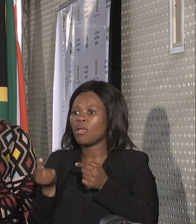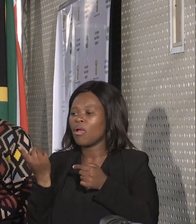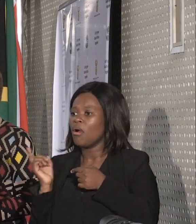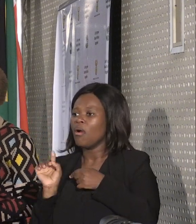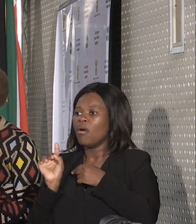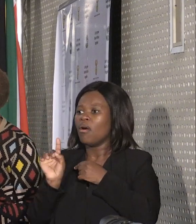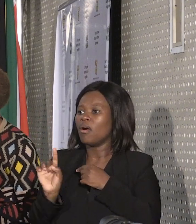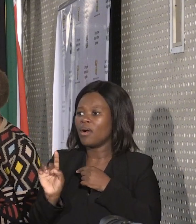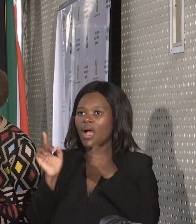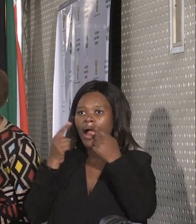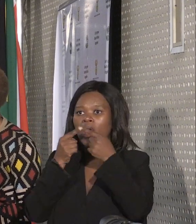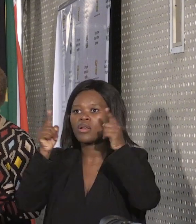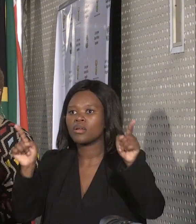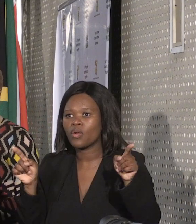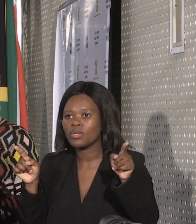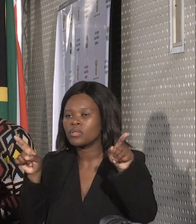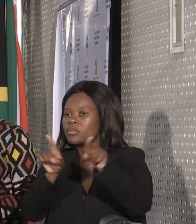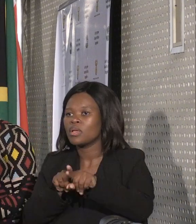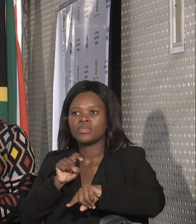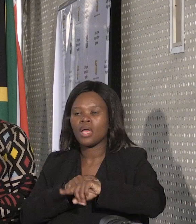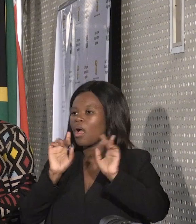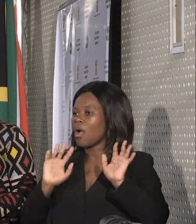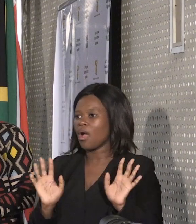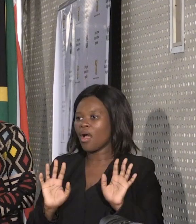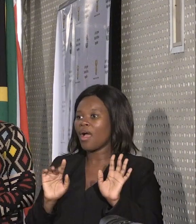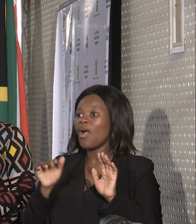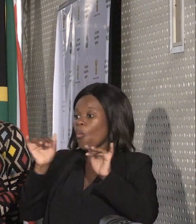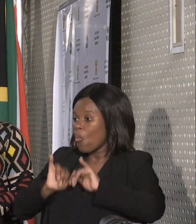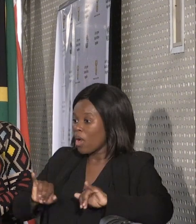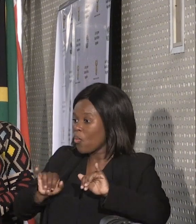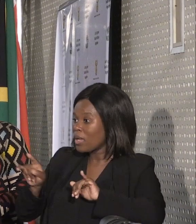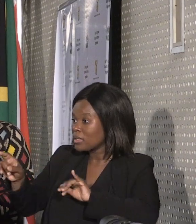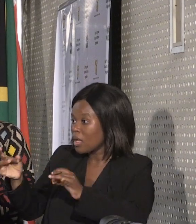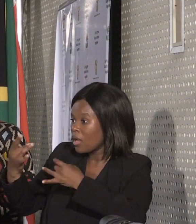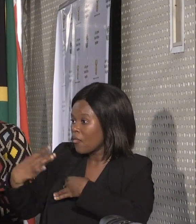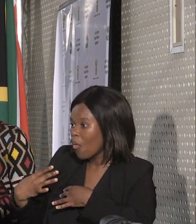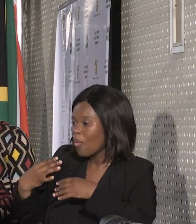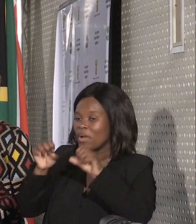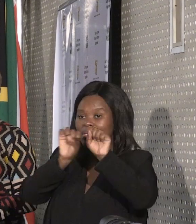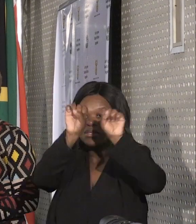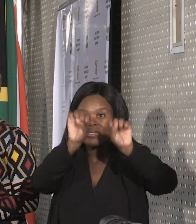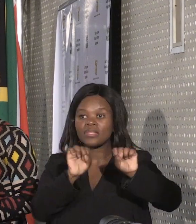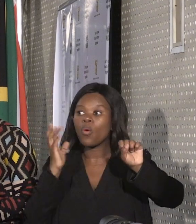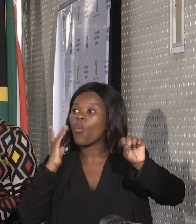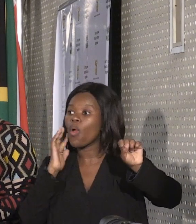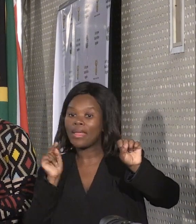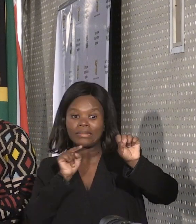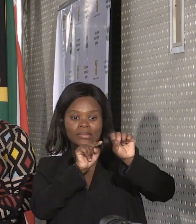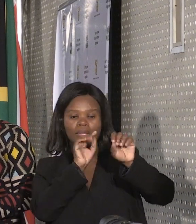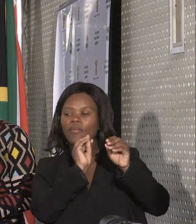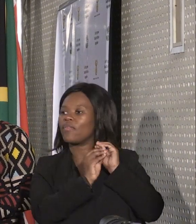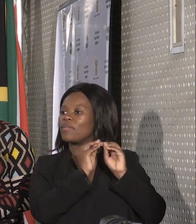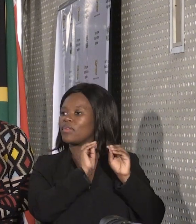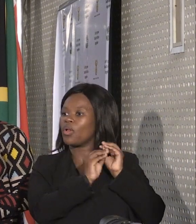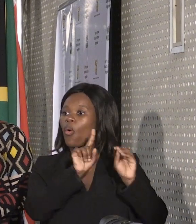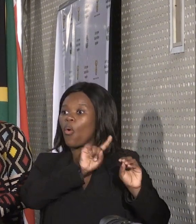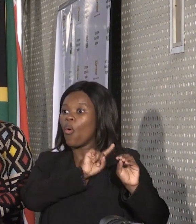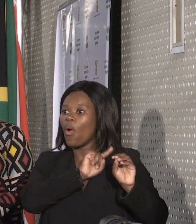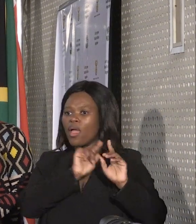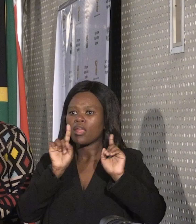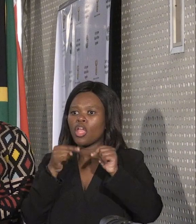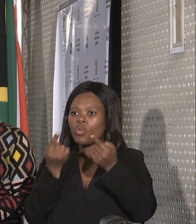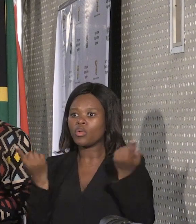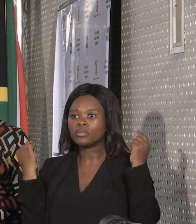sizokhuluma bengasichazelanga ukuthi le system bazoyilungisa nini, bazoyilungisa kanjani, so that singezi